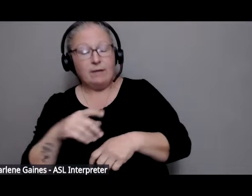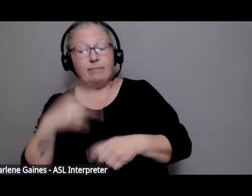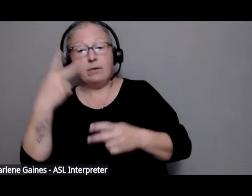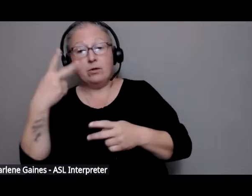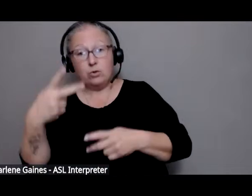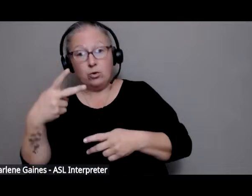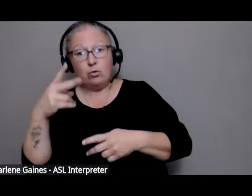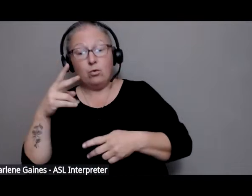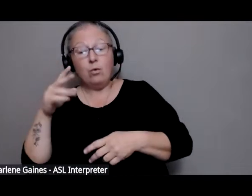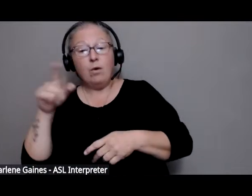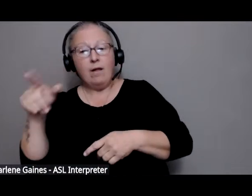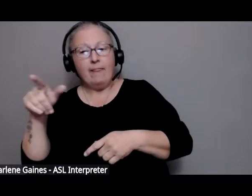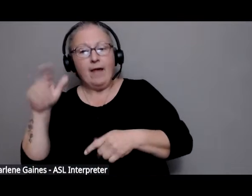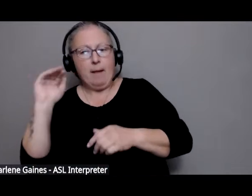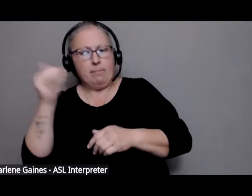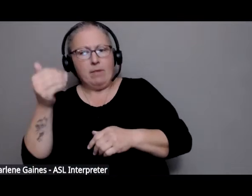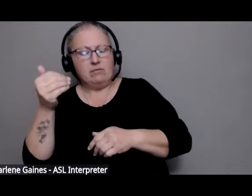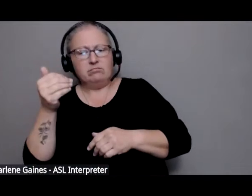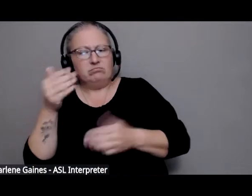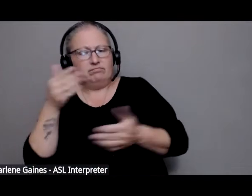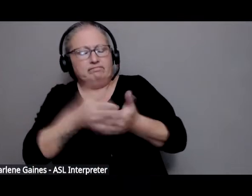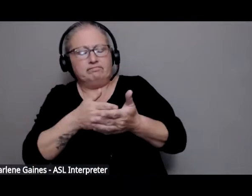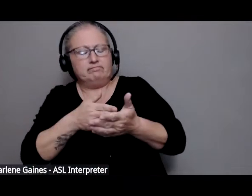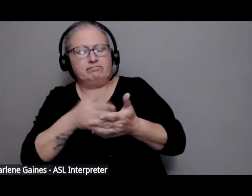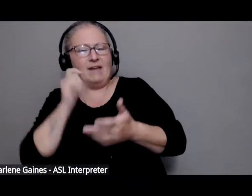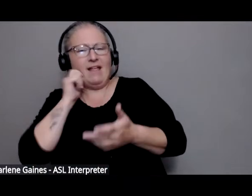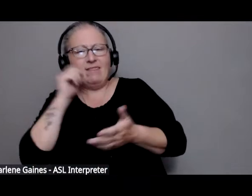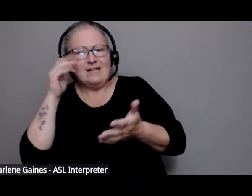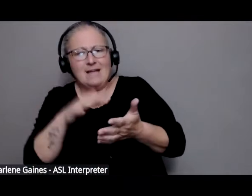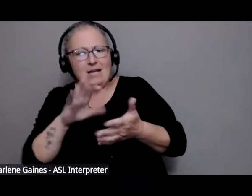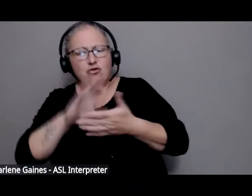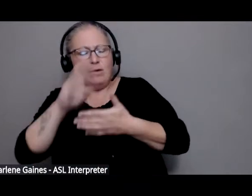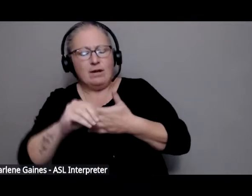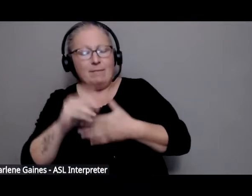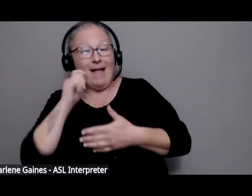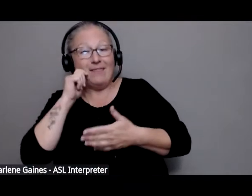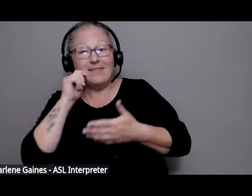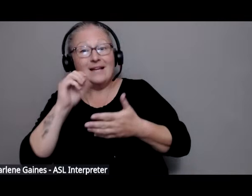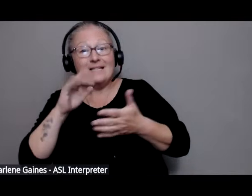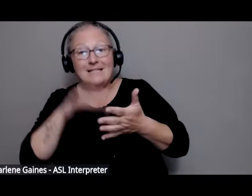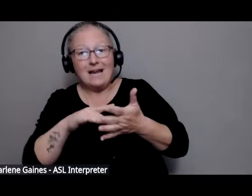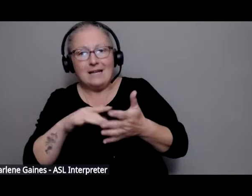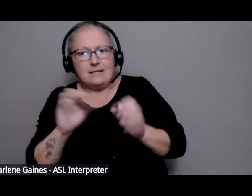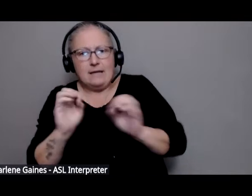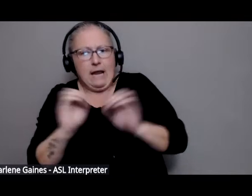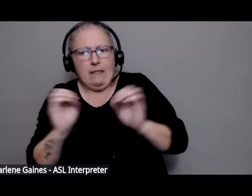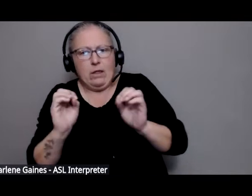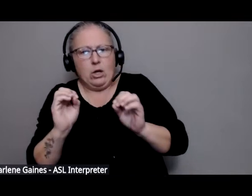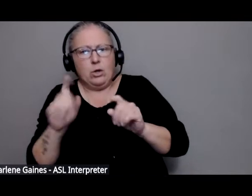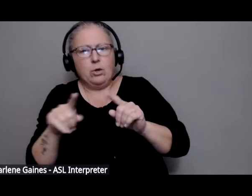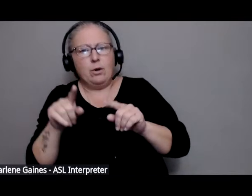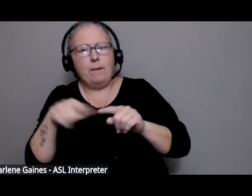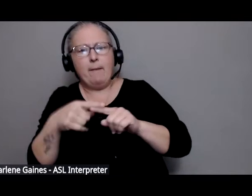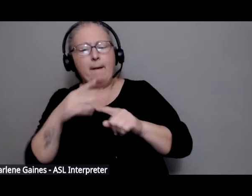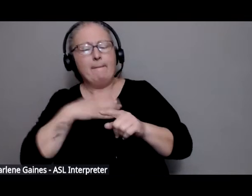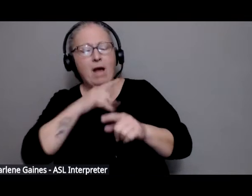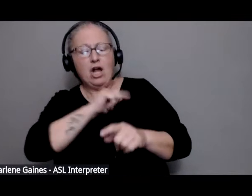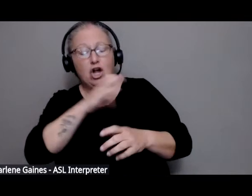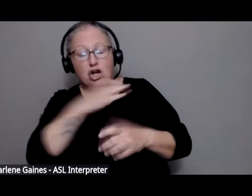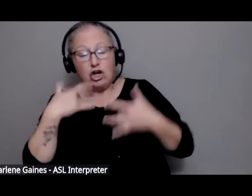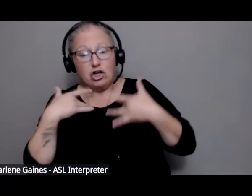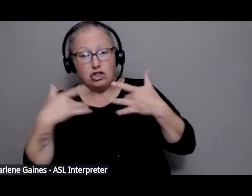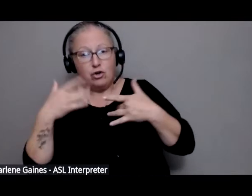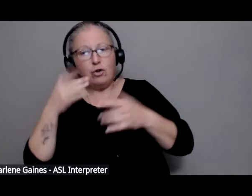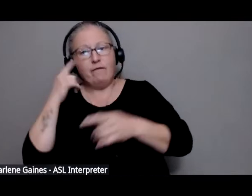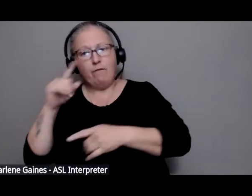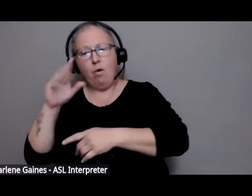apparent disdain for the ethnic studies curriculum. Simply stated, ethnic studies has absolutely nothing to do with my concern over Trustee Jacobson's comments